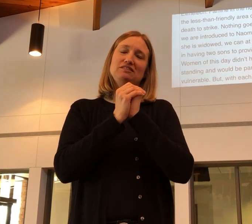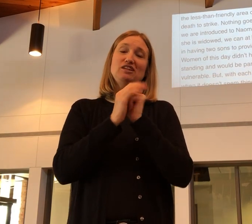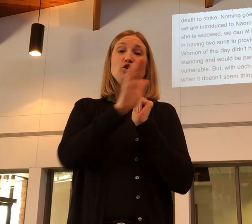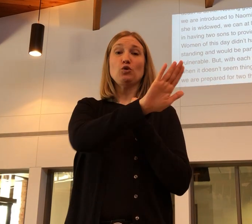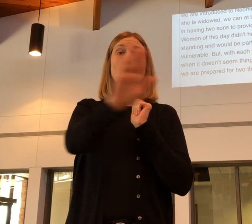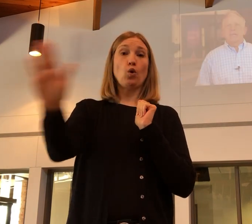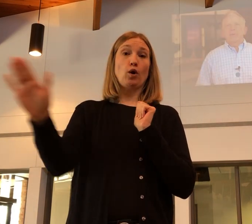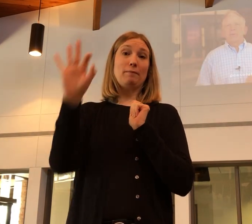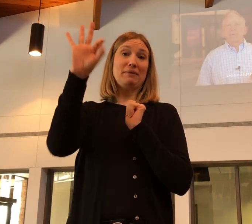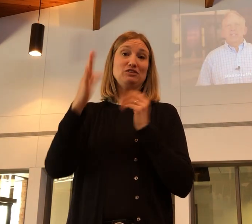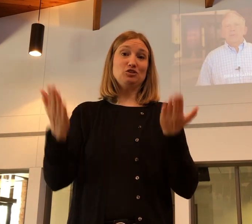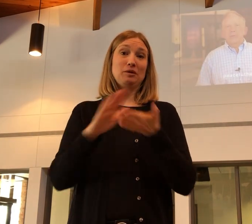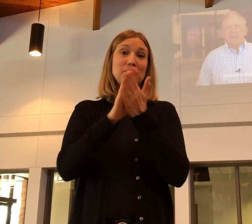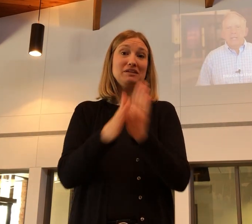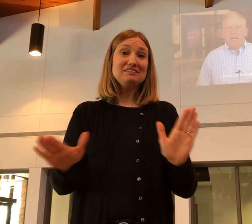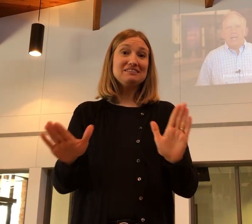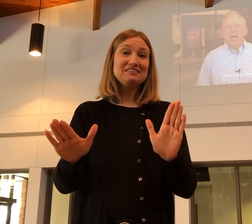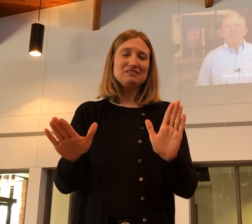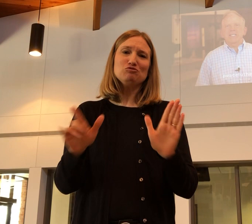peace pastors. Simply go to